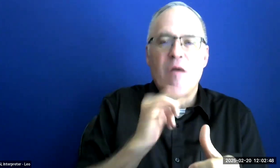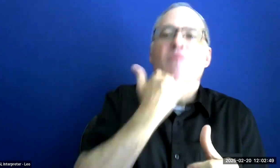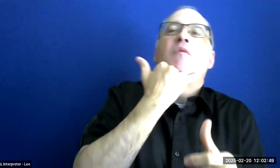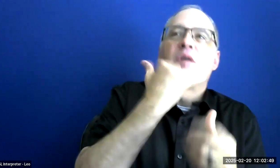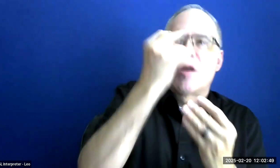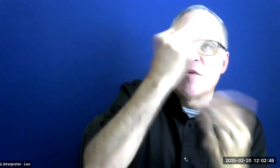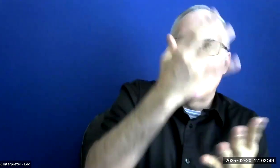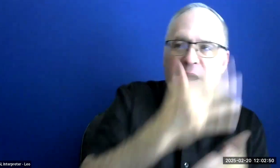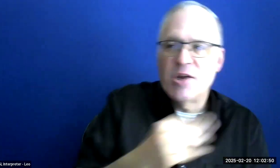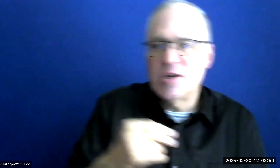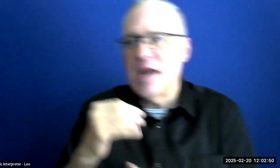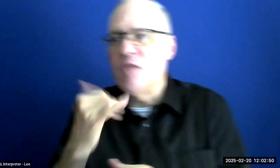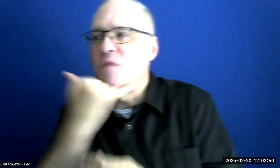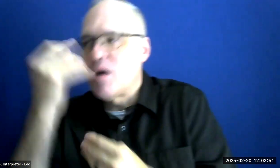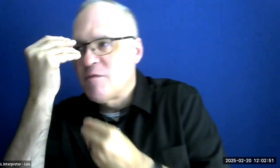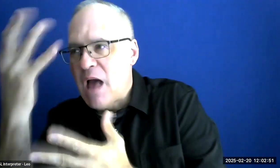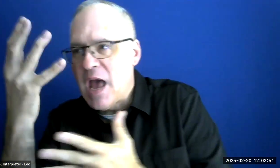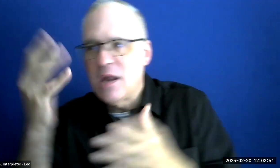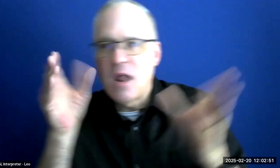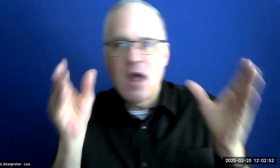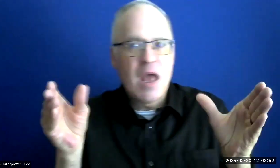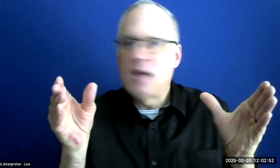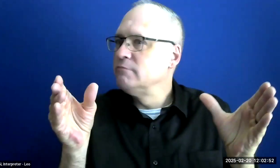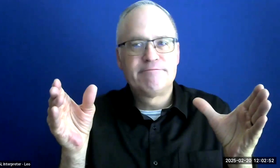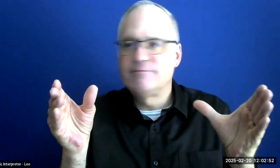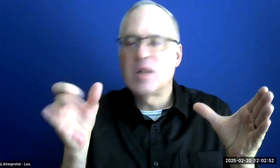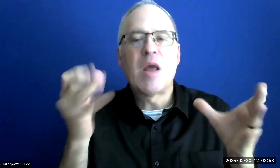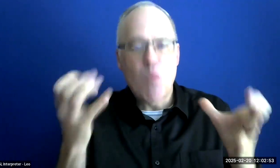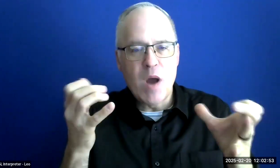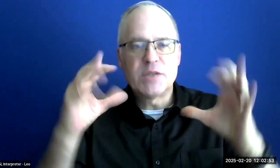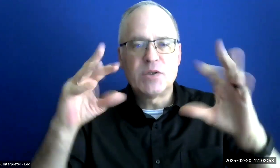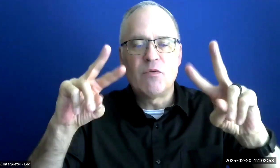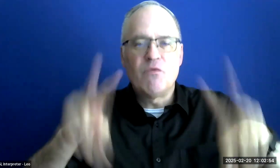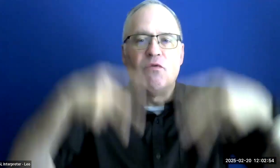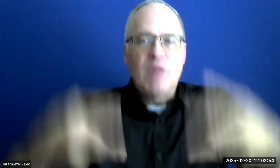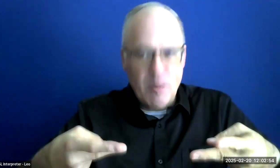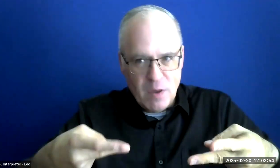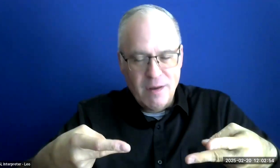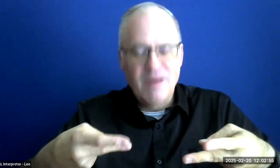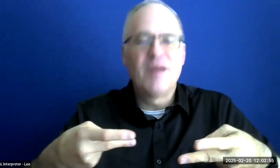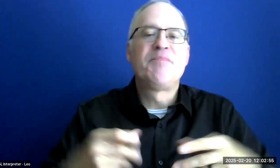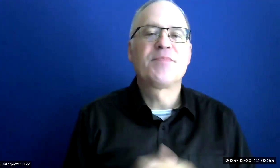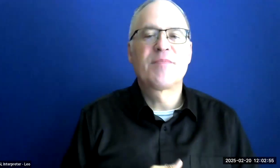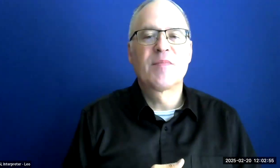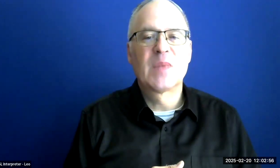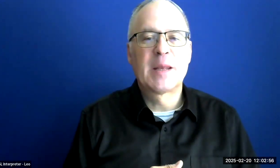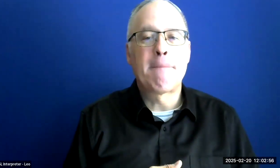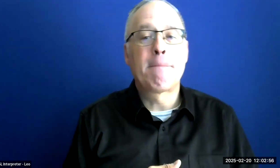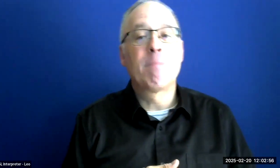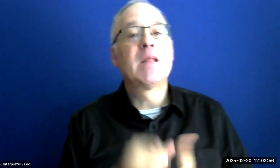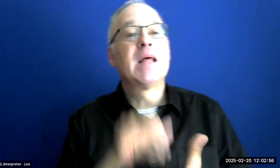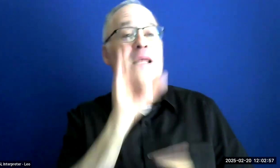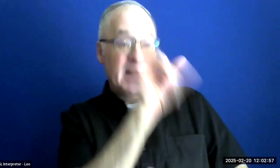And so they ask us to flip that. That's the recommendation. So in essence, to say, this is